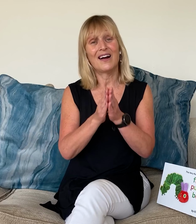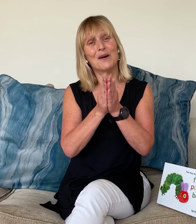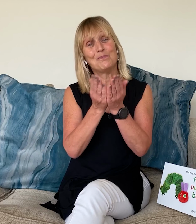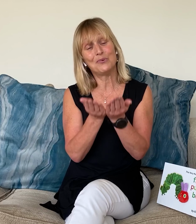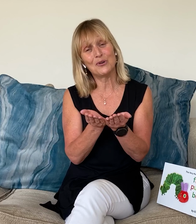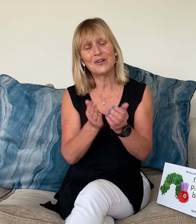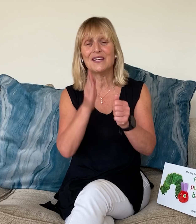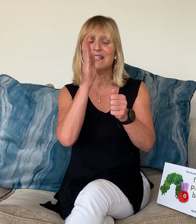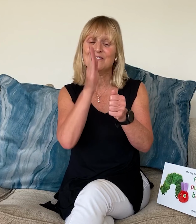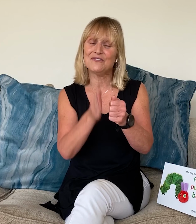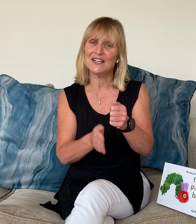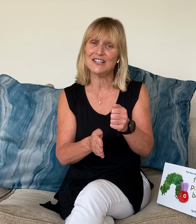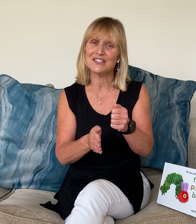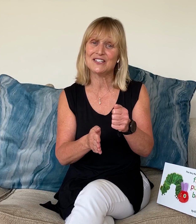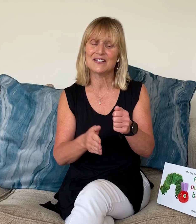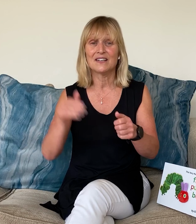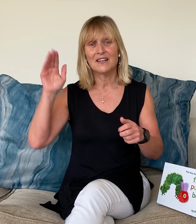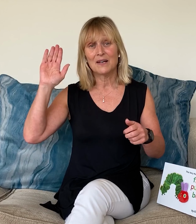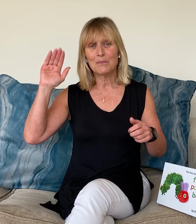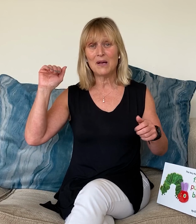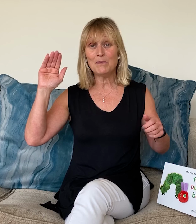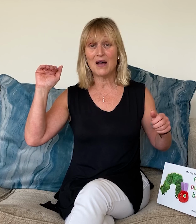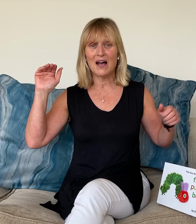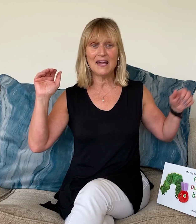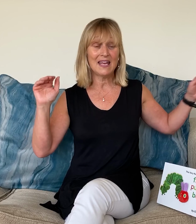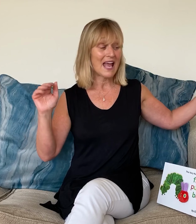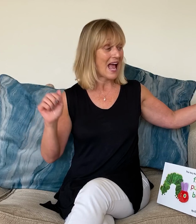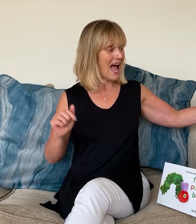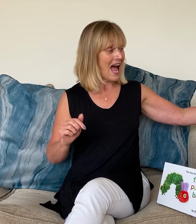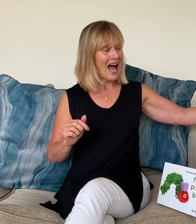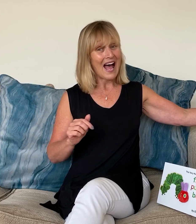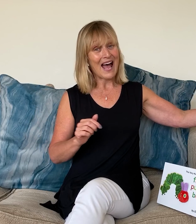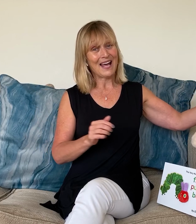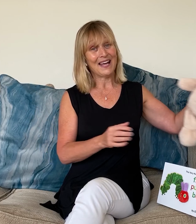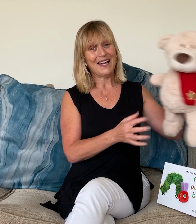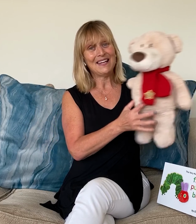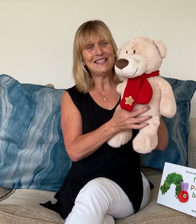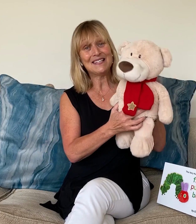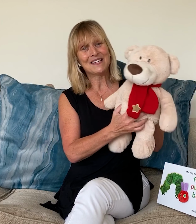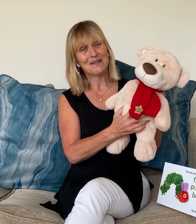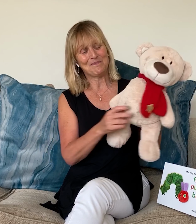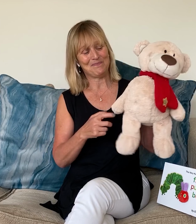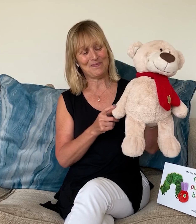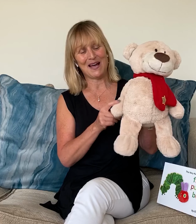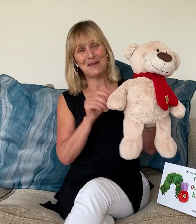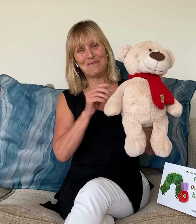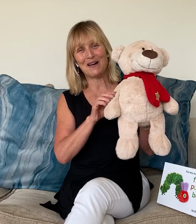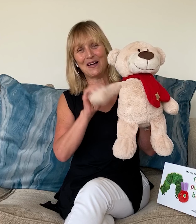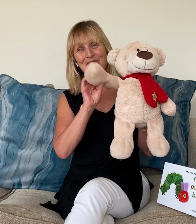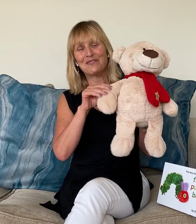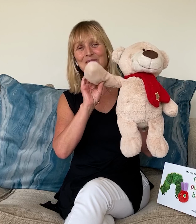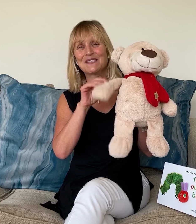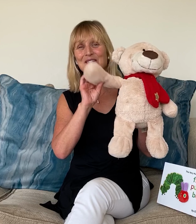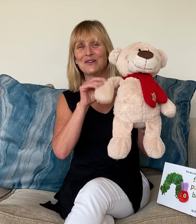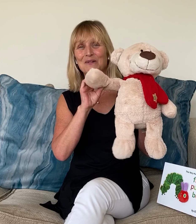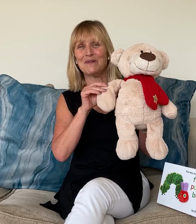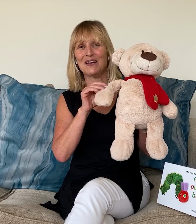Our book is finished. Bye-bye. And bye-bye from Snuggle